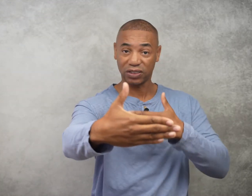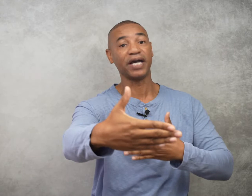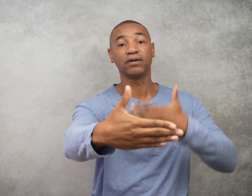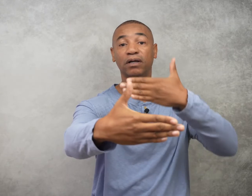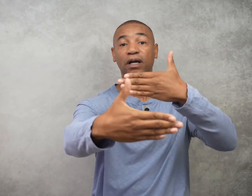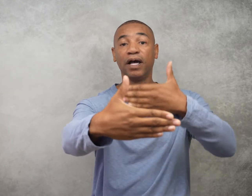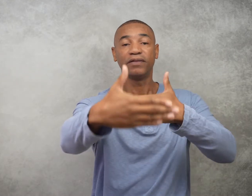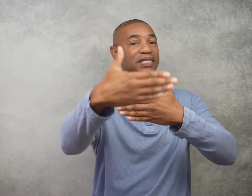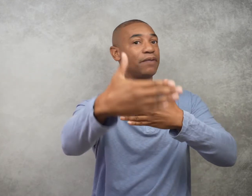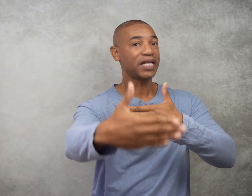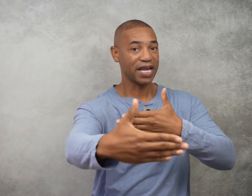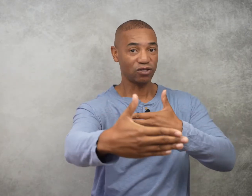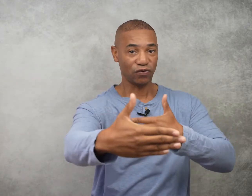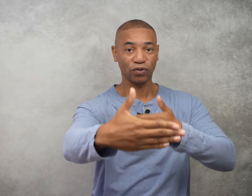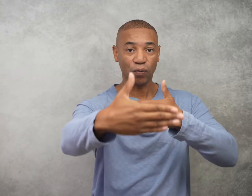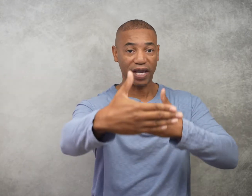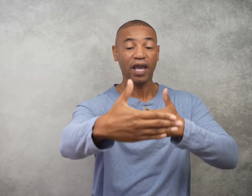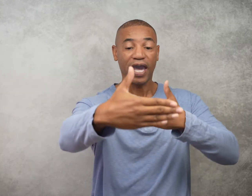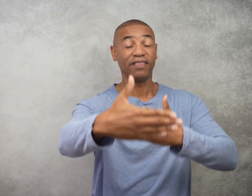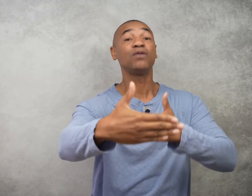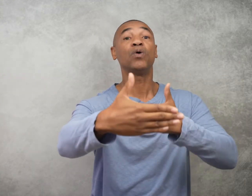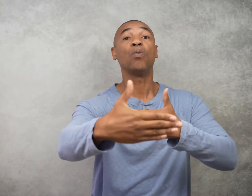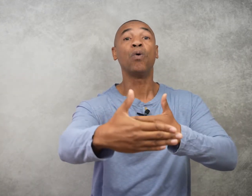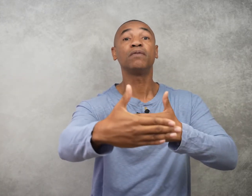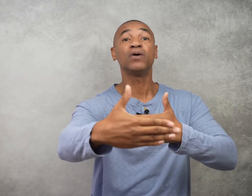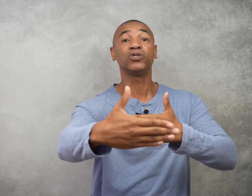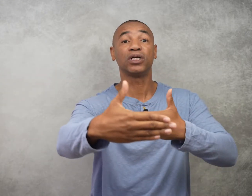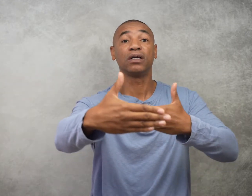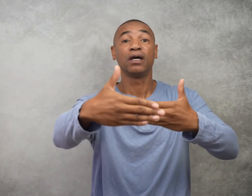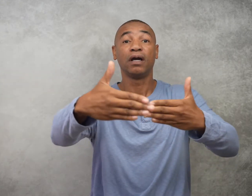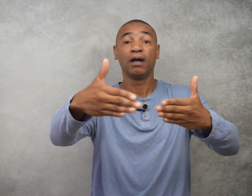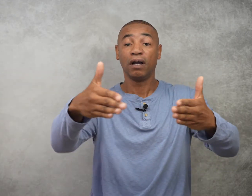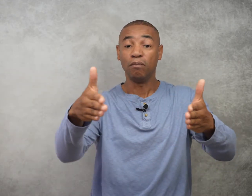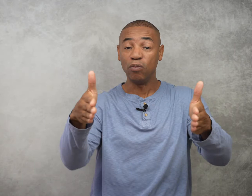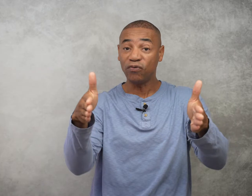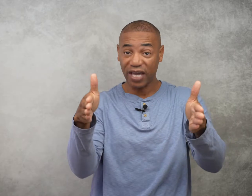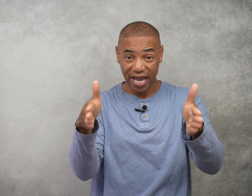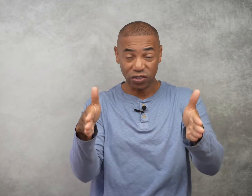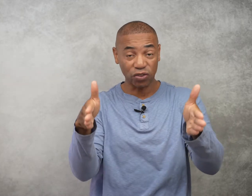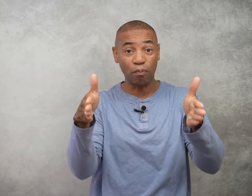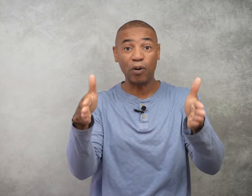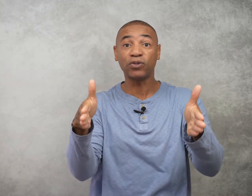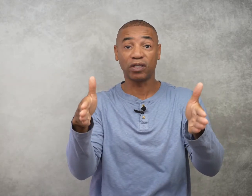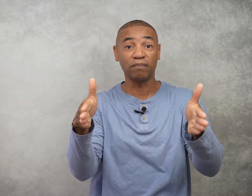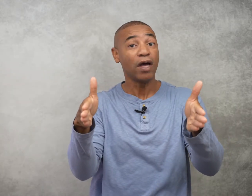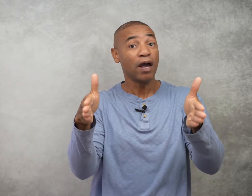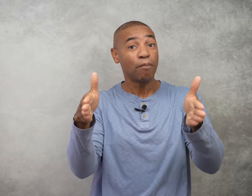signer. The dominant hand is further away, and then with one motion, move the hands until both of them